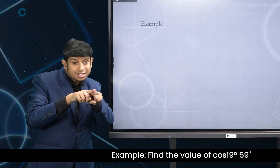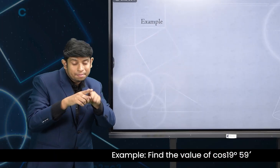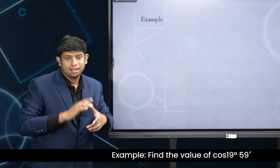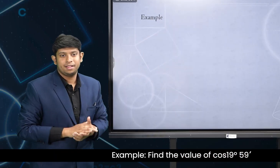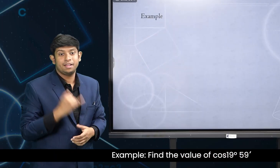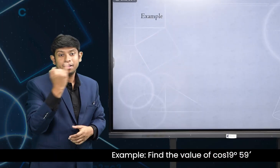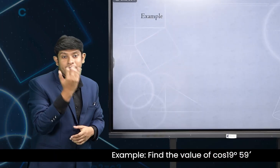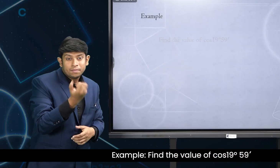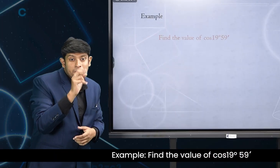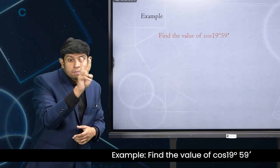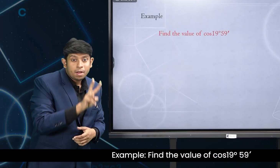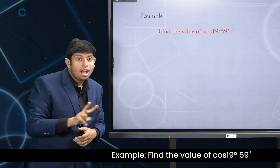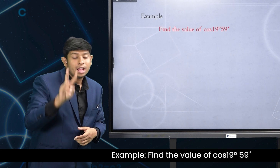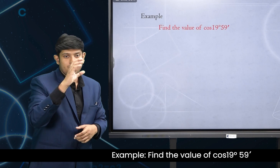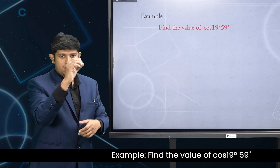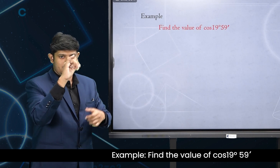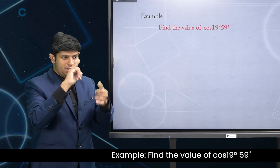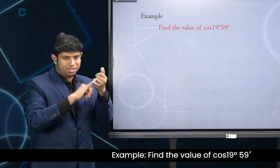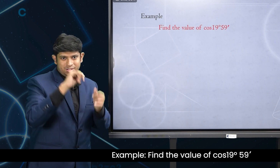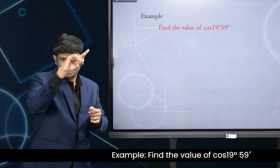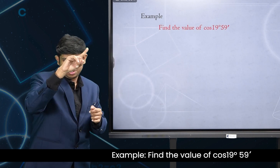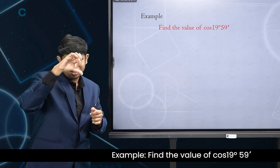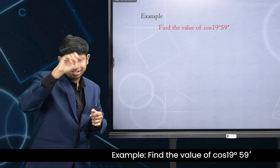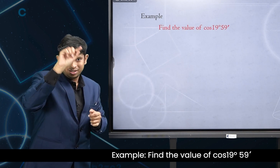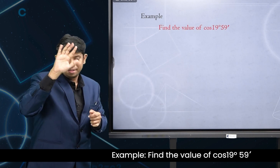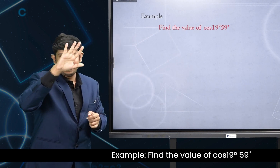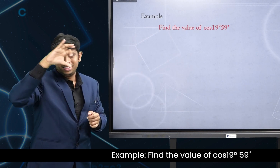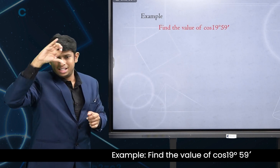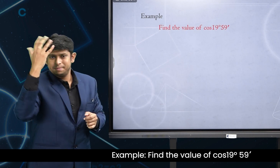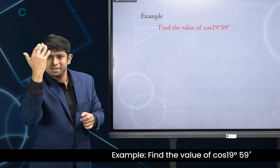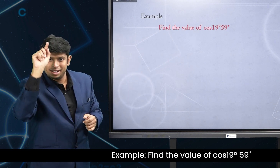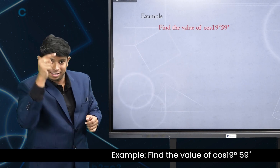Example. Find the value of cos 19 degrees 59 minutes.